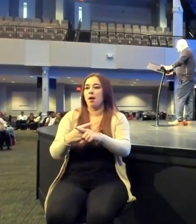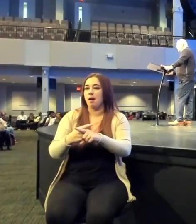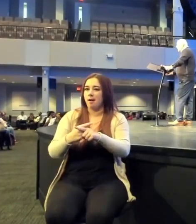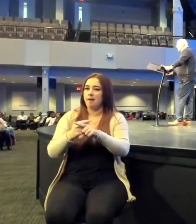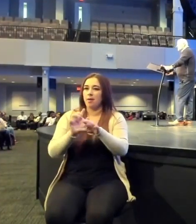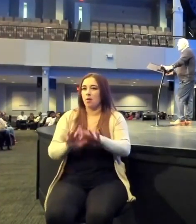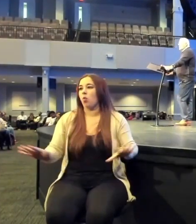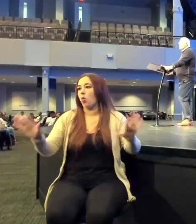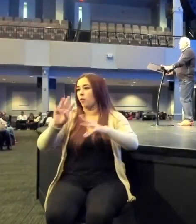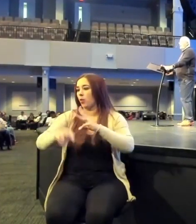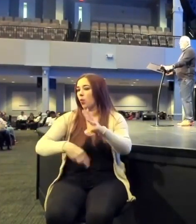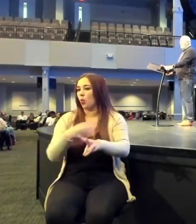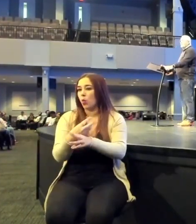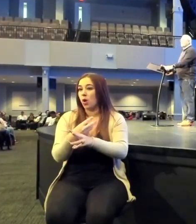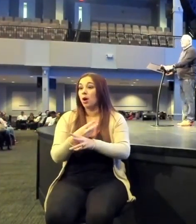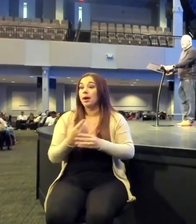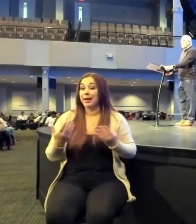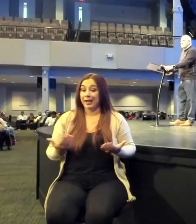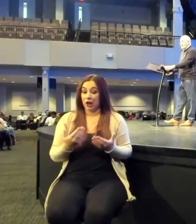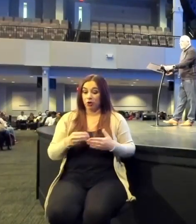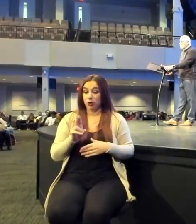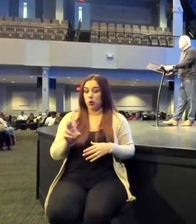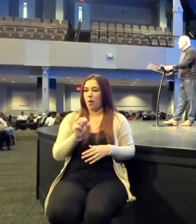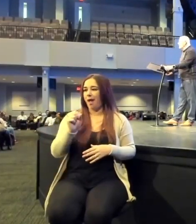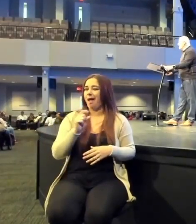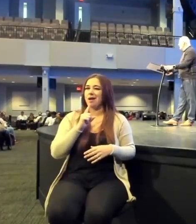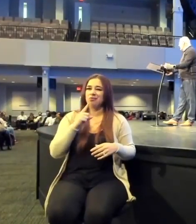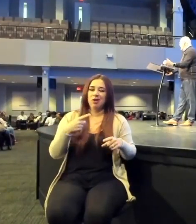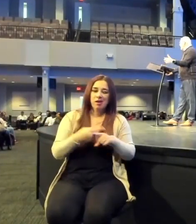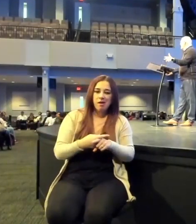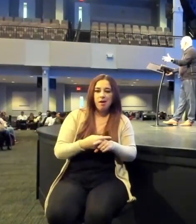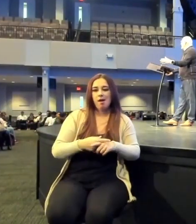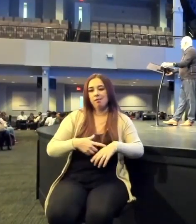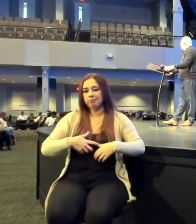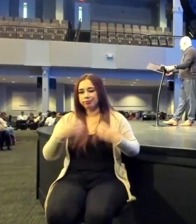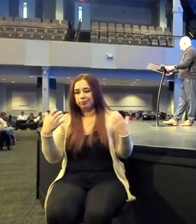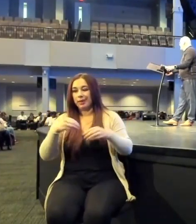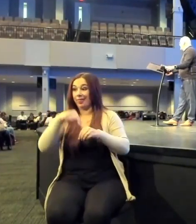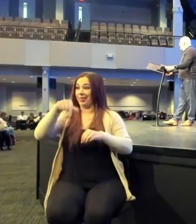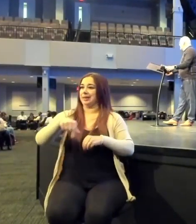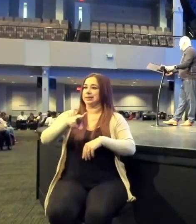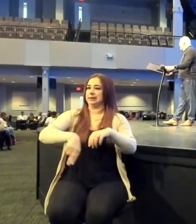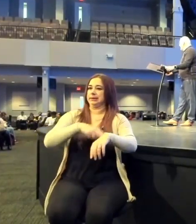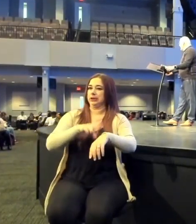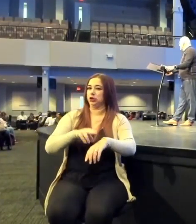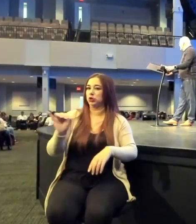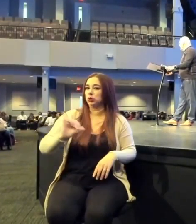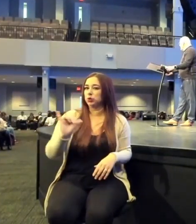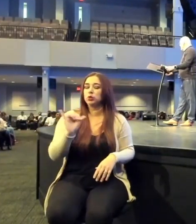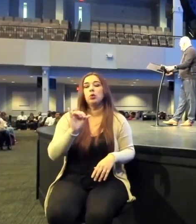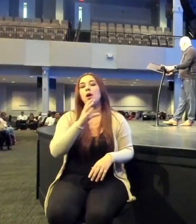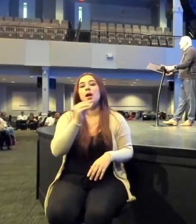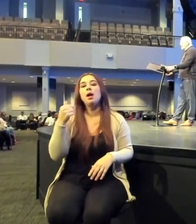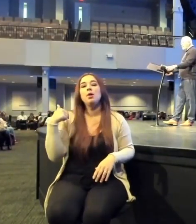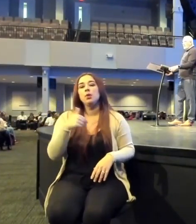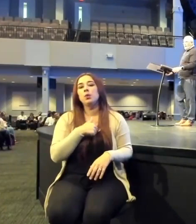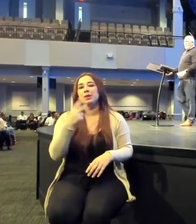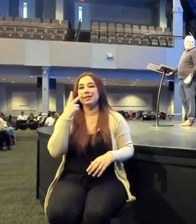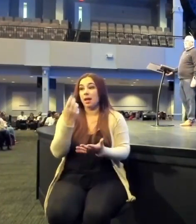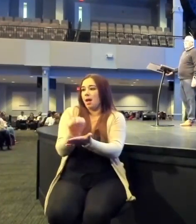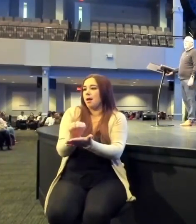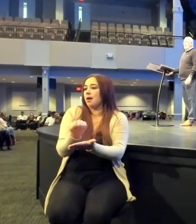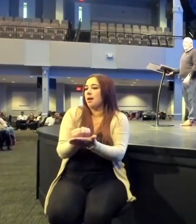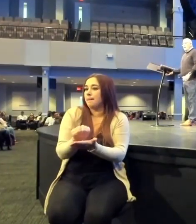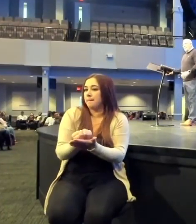world. We see it here at home, all the different kind of strife that we see even in our own nation. We see it actually at the economic